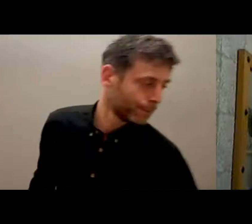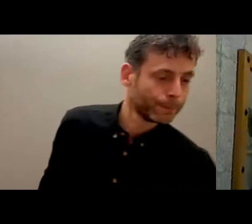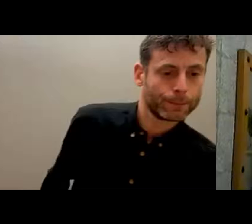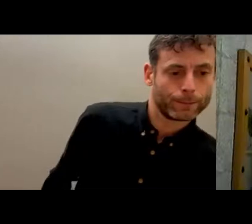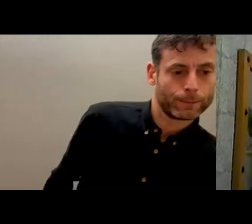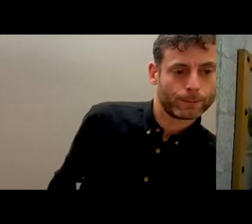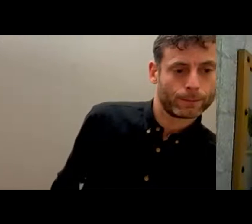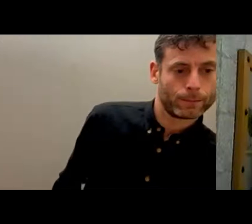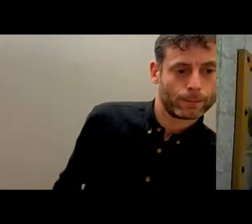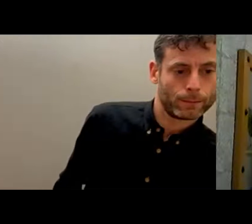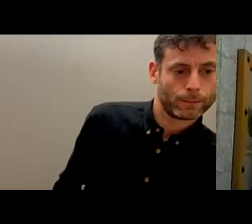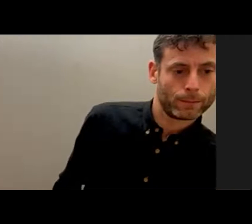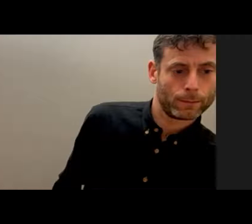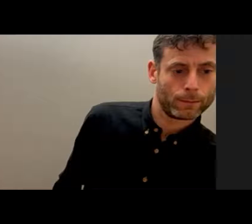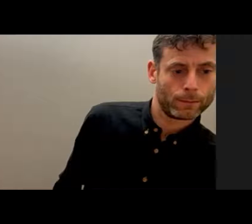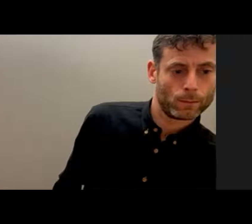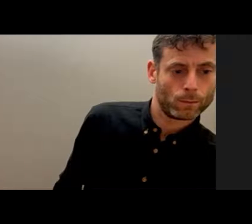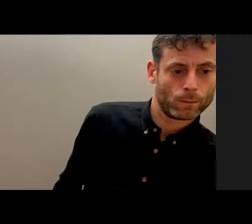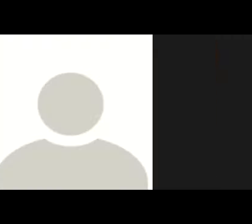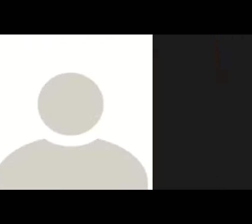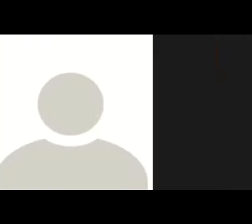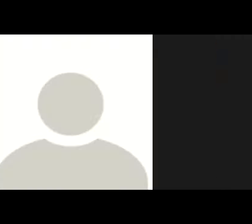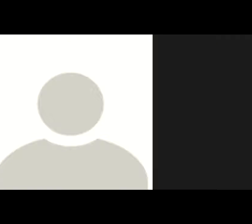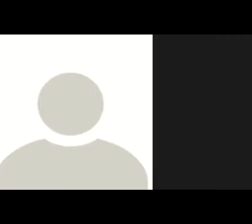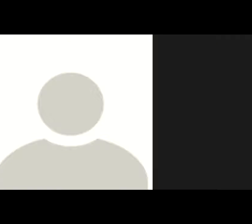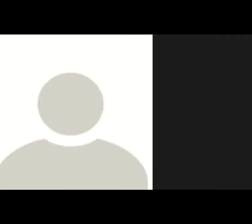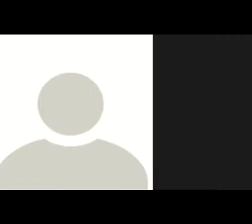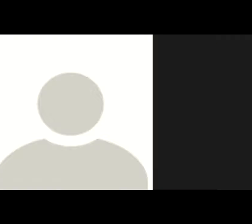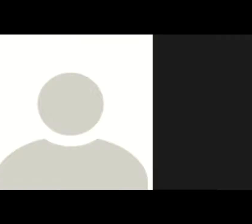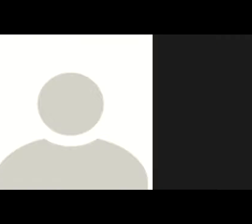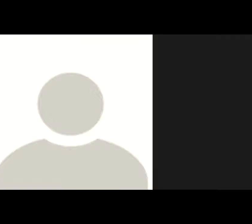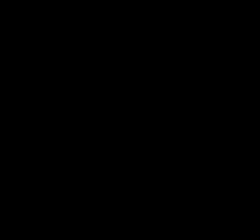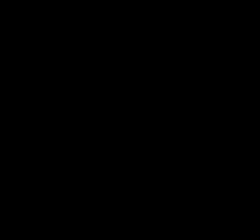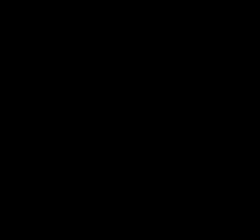Hello, thank you, Mark. I share my screen.